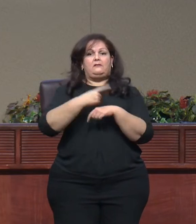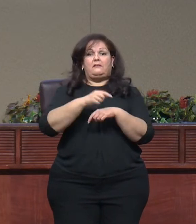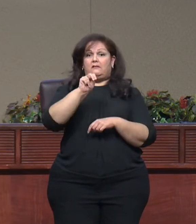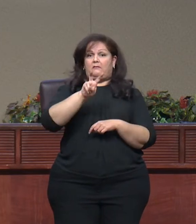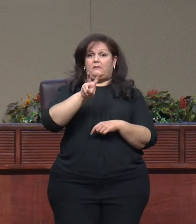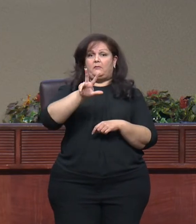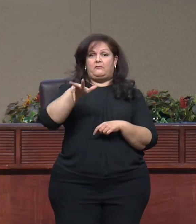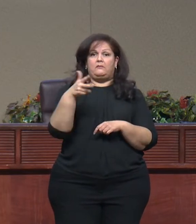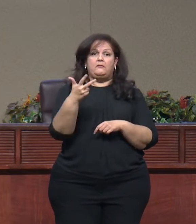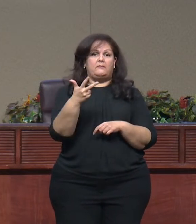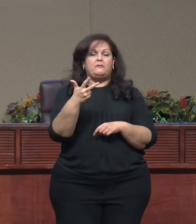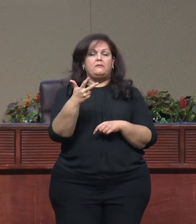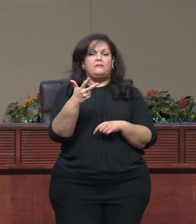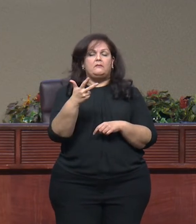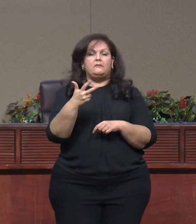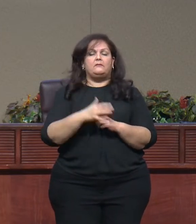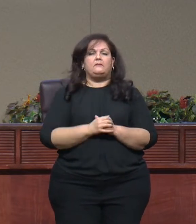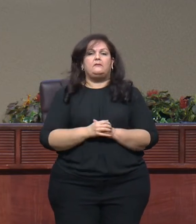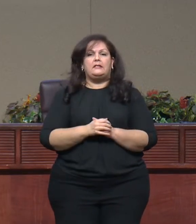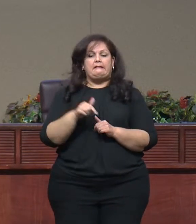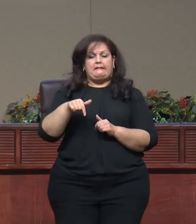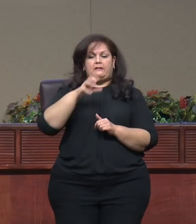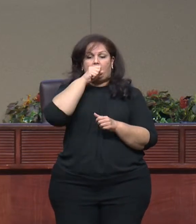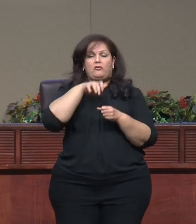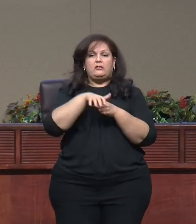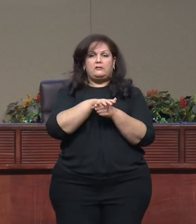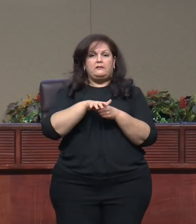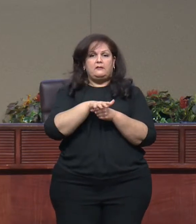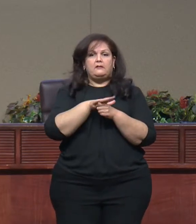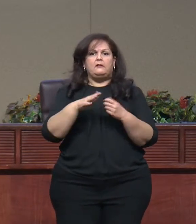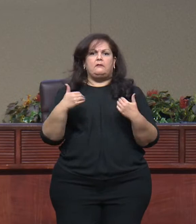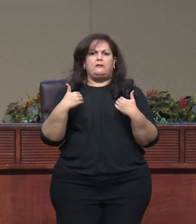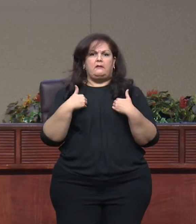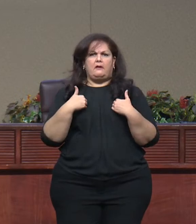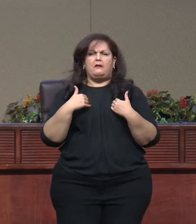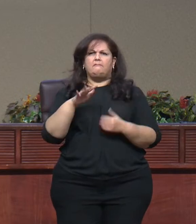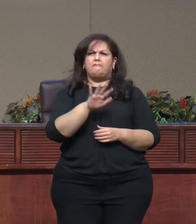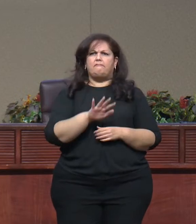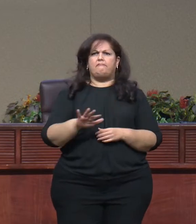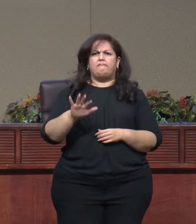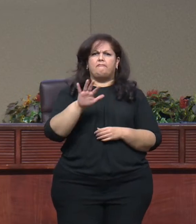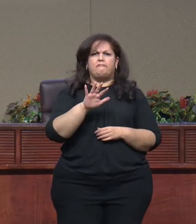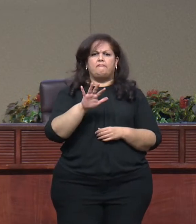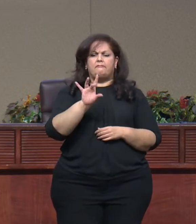3rd, and here in Orange County we have approximately